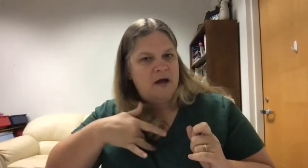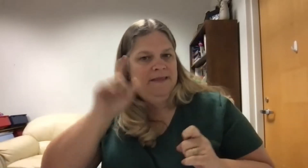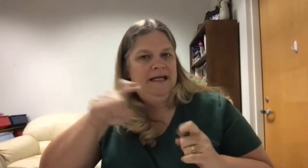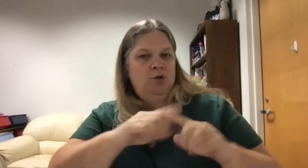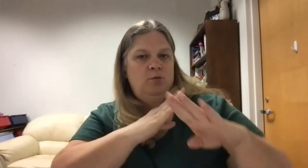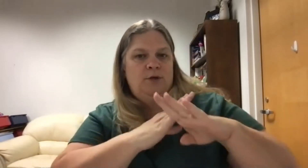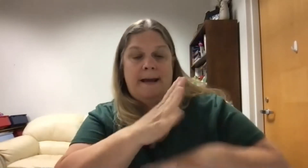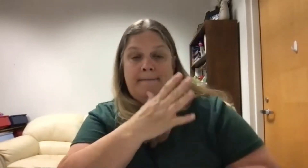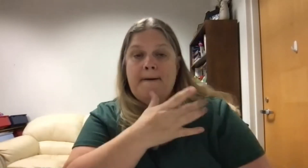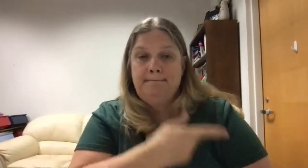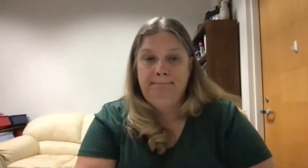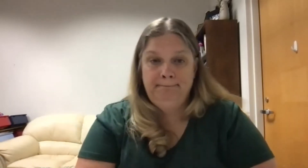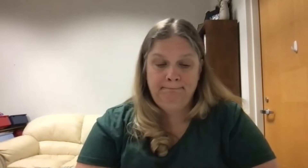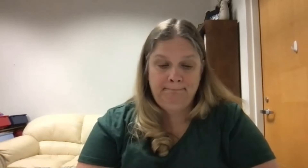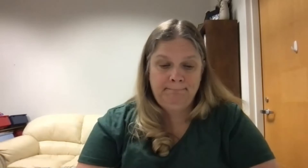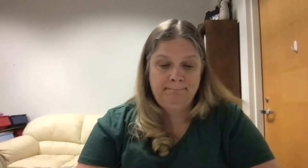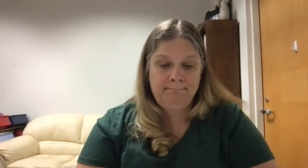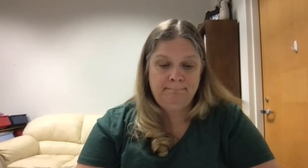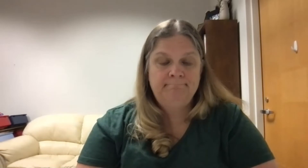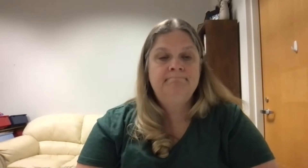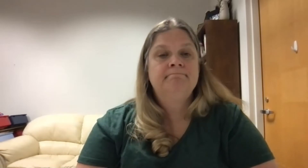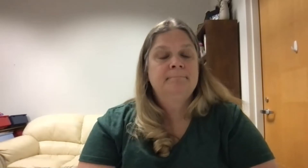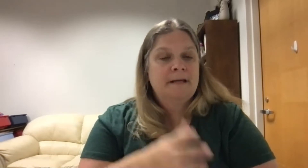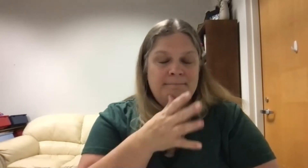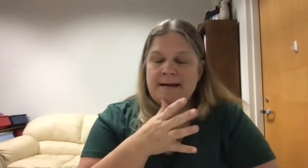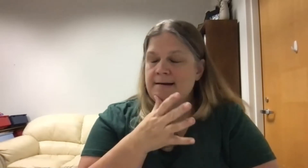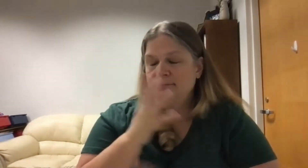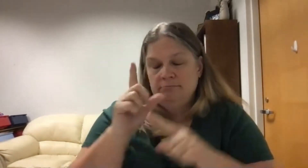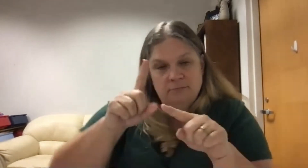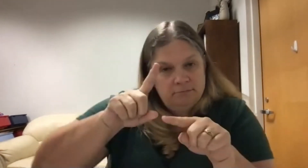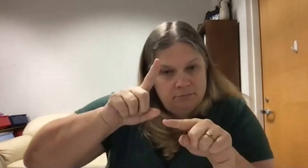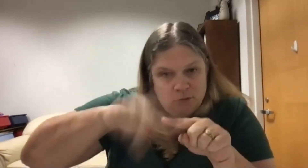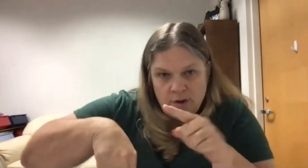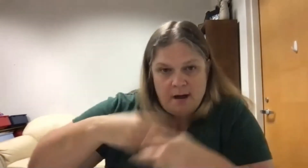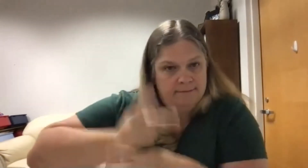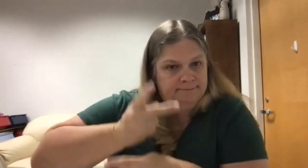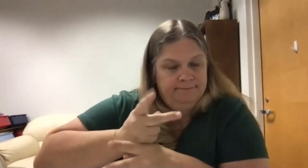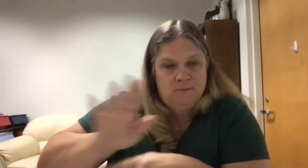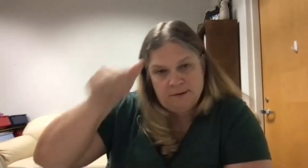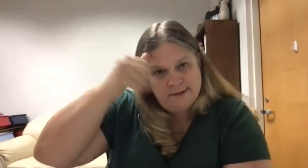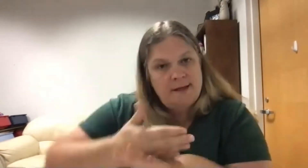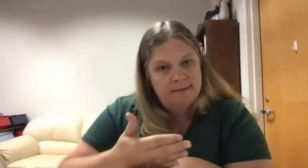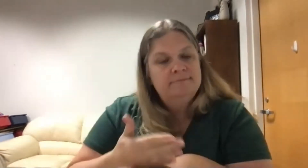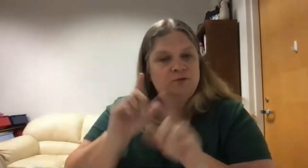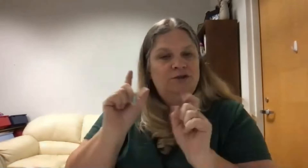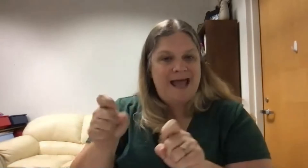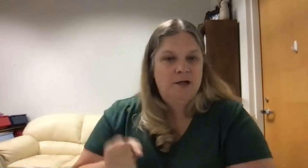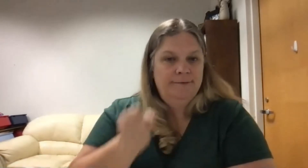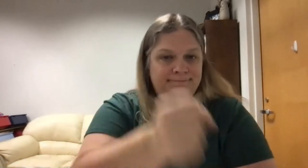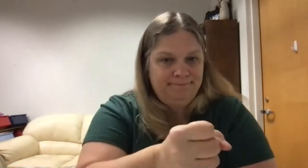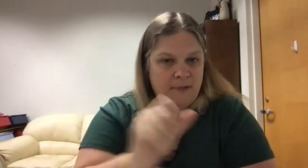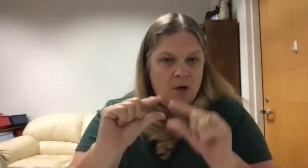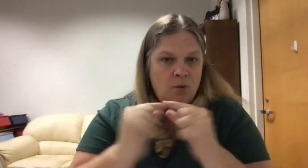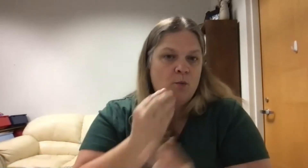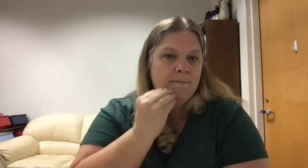own lives, they still felt the need to protect their mother. And the mom could not take care